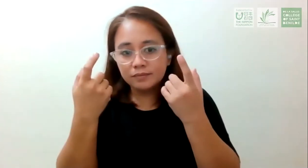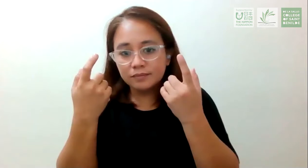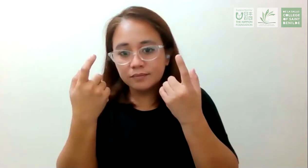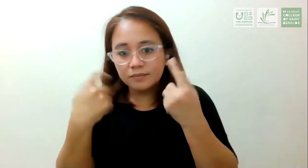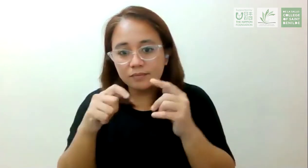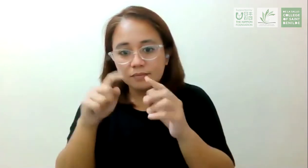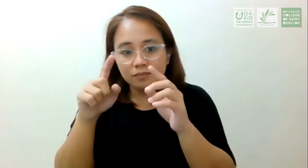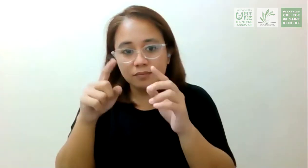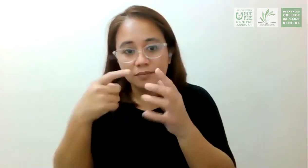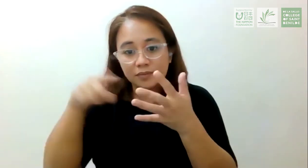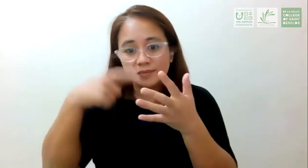Okay,